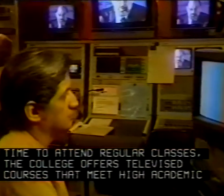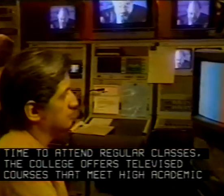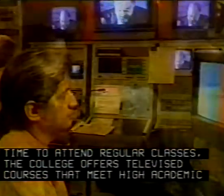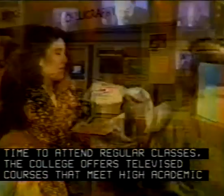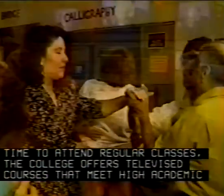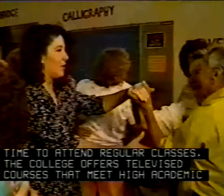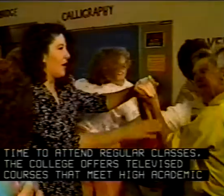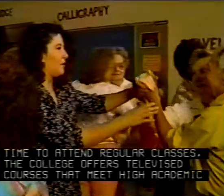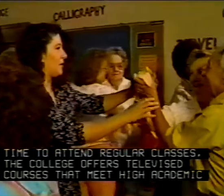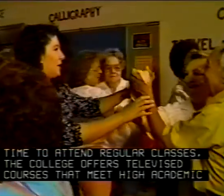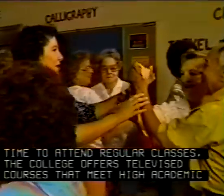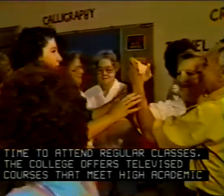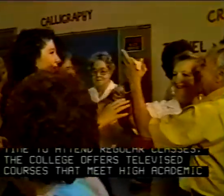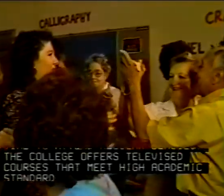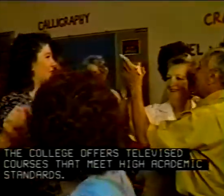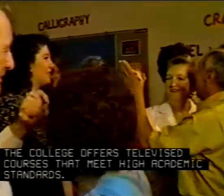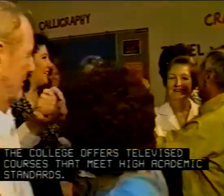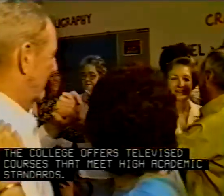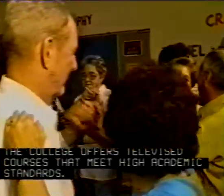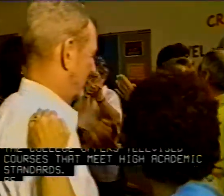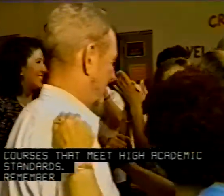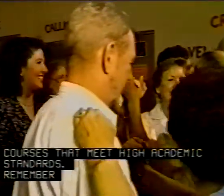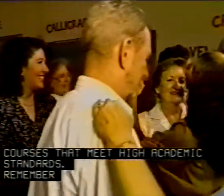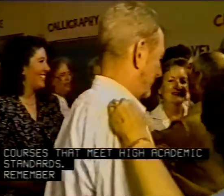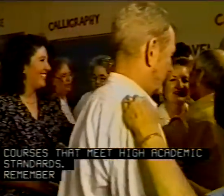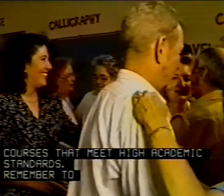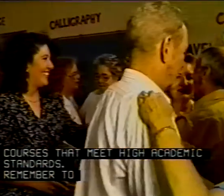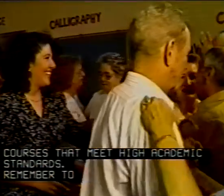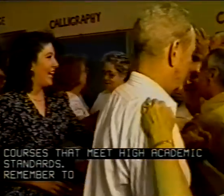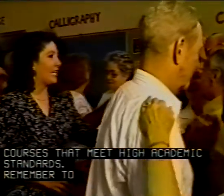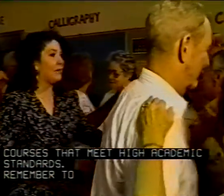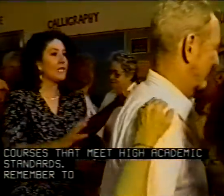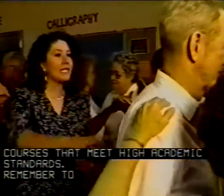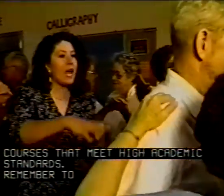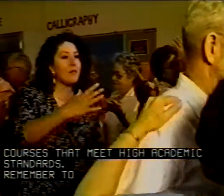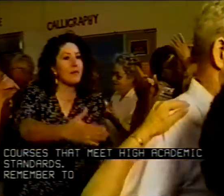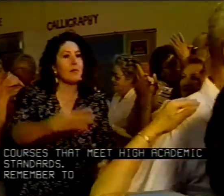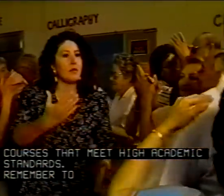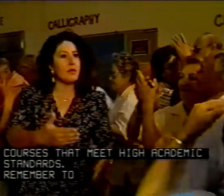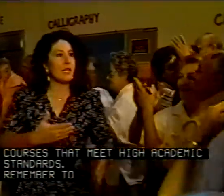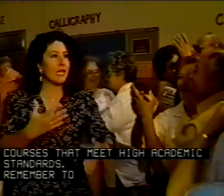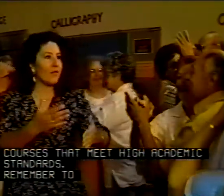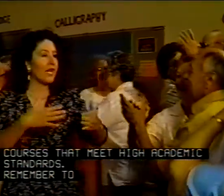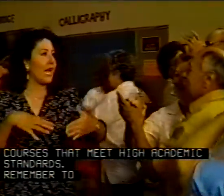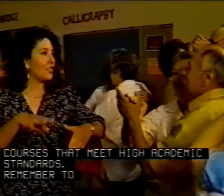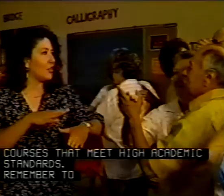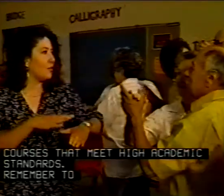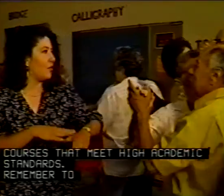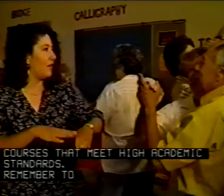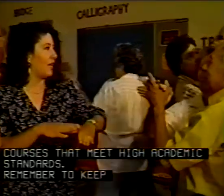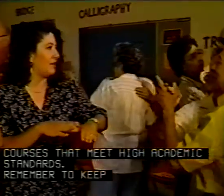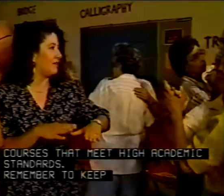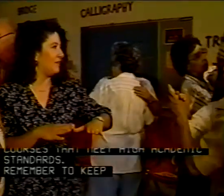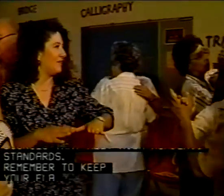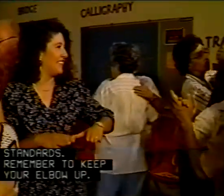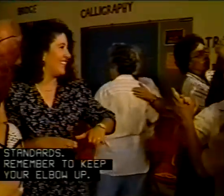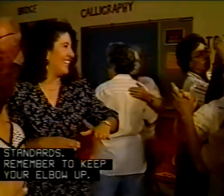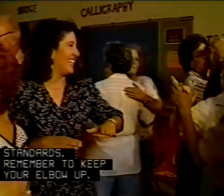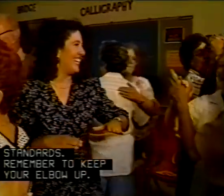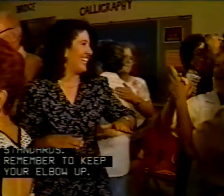Remember to keep your elbow up. Good, that's it. And keep the time of the music even as you're moving. Older